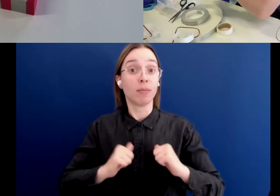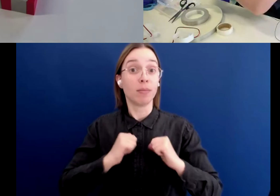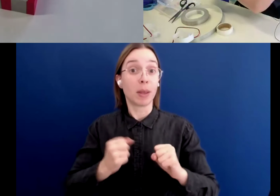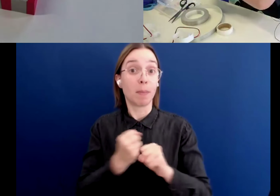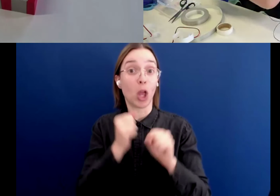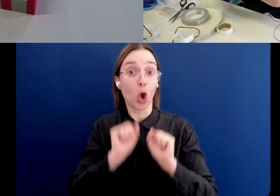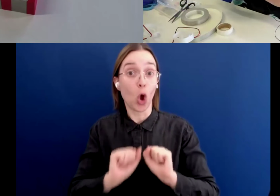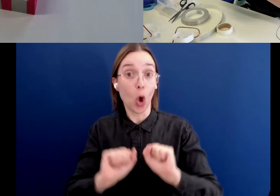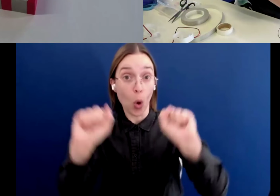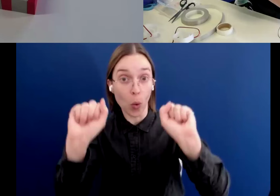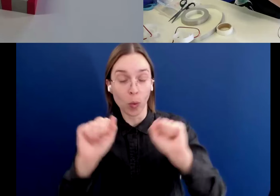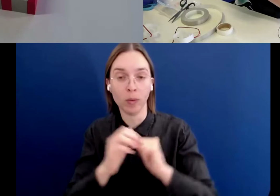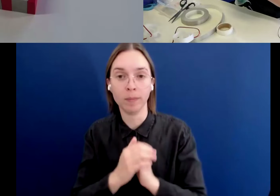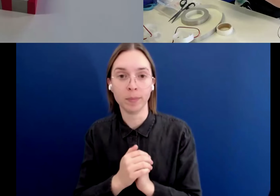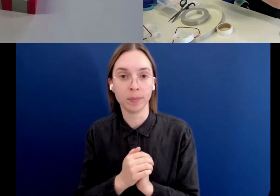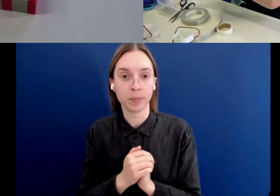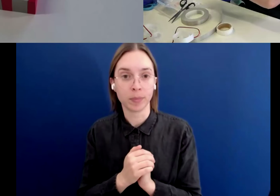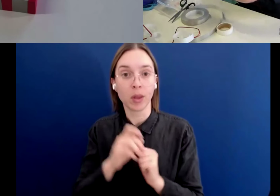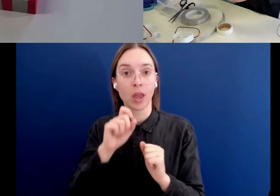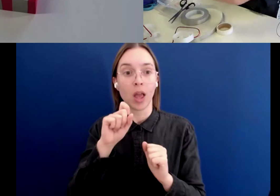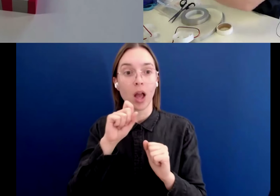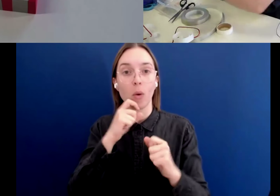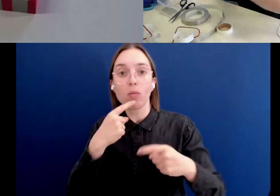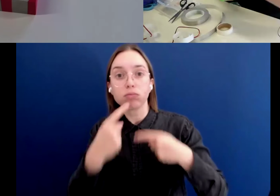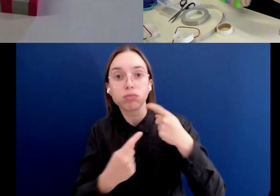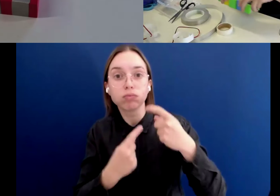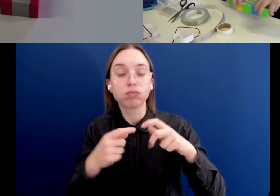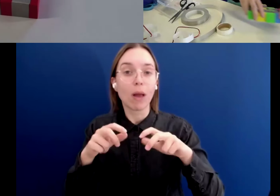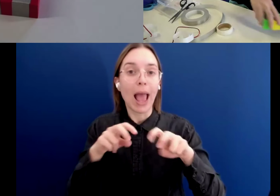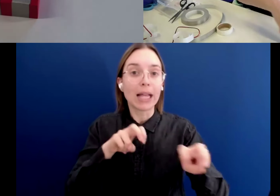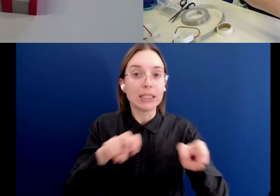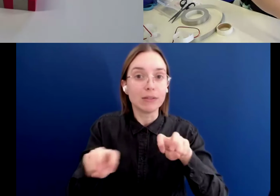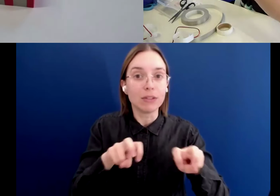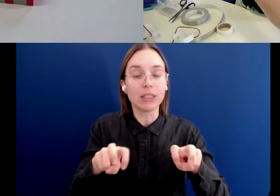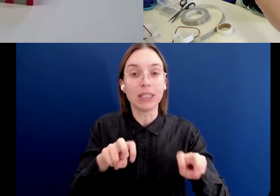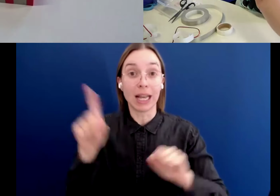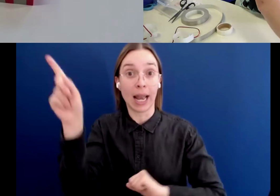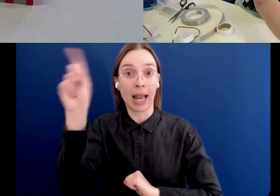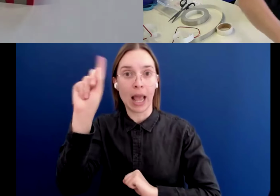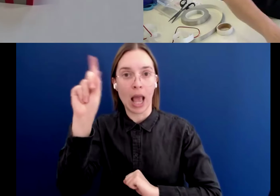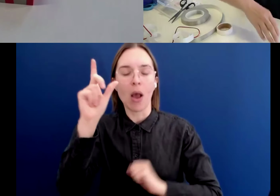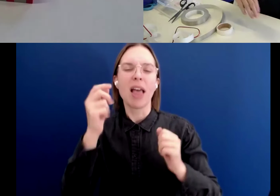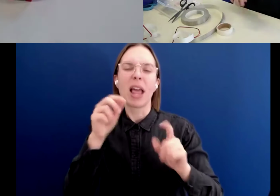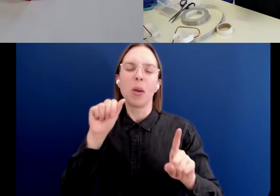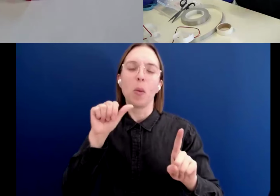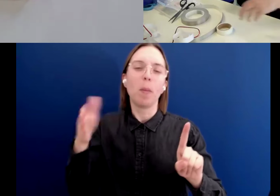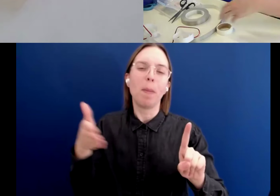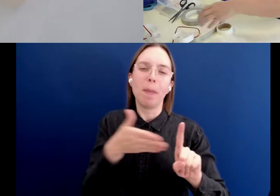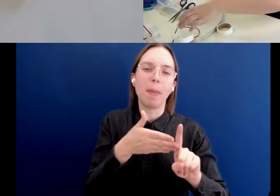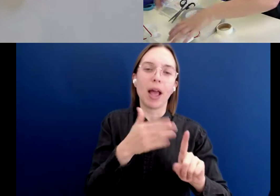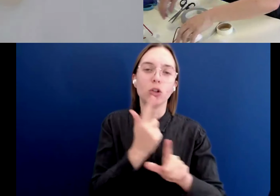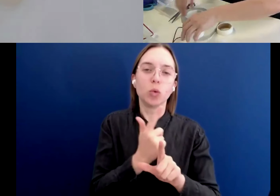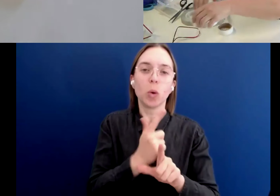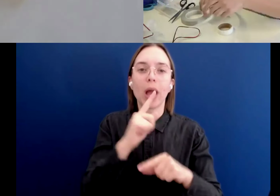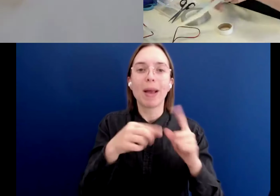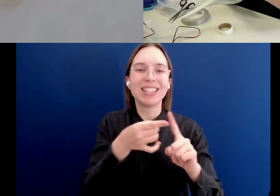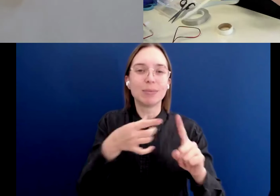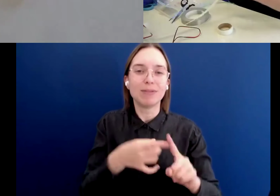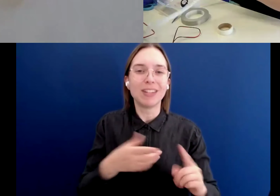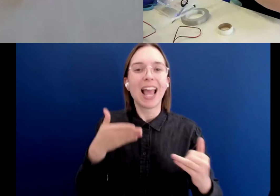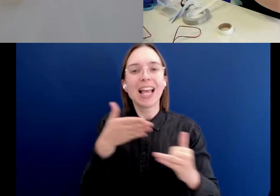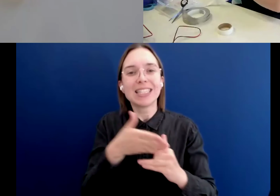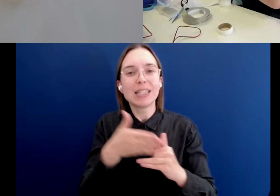want to get your hands on, then I'll go back through some accessibility kind of, rules and regs or suggestions or whatever, but I'd